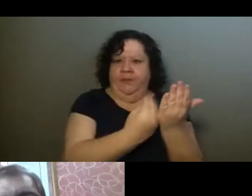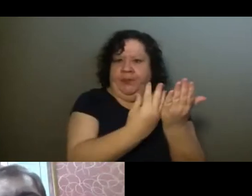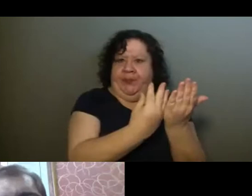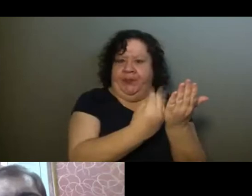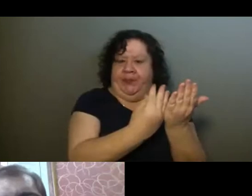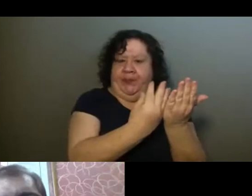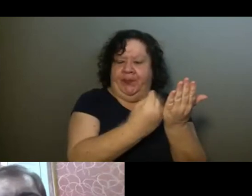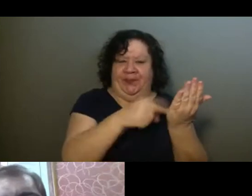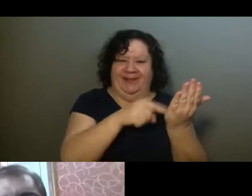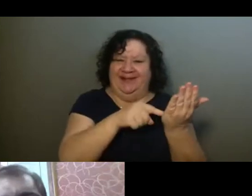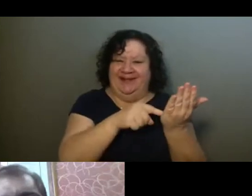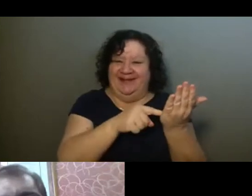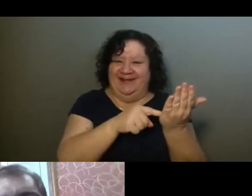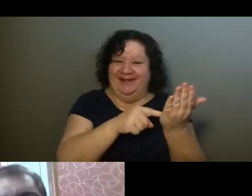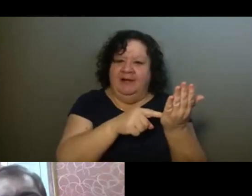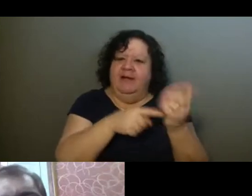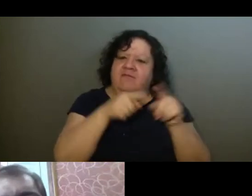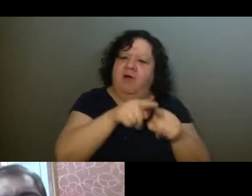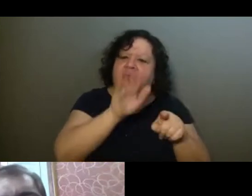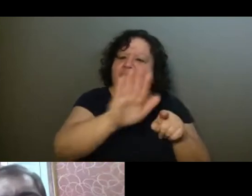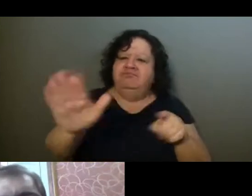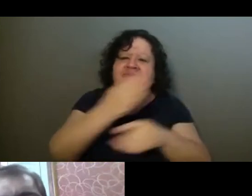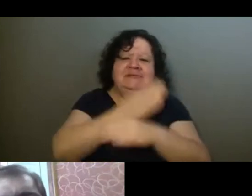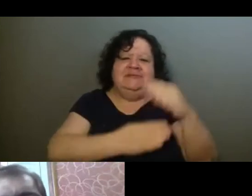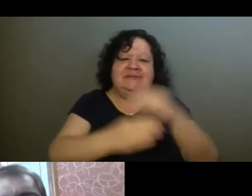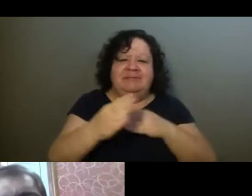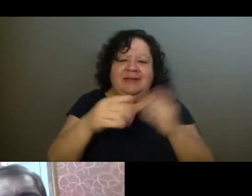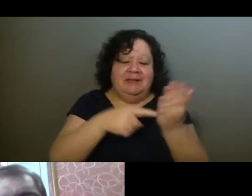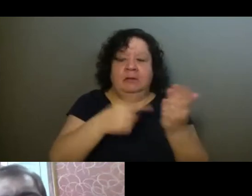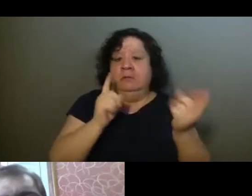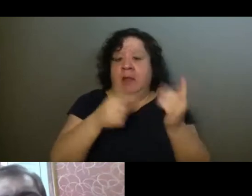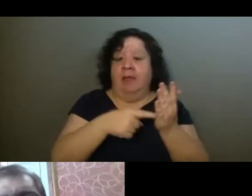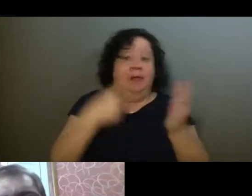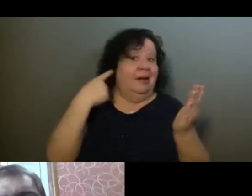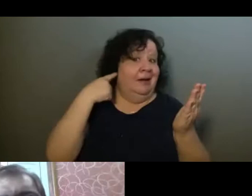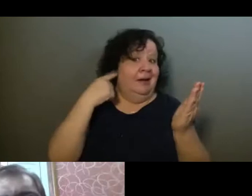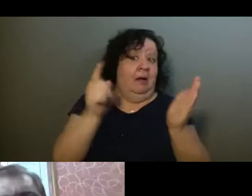are in text and audio, where